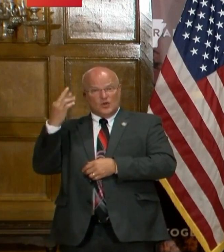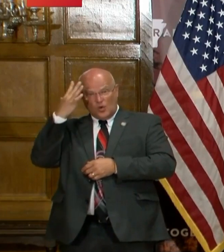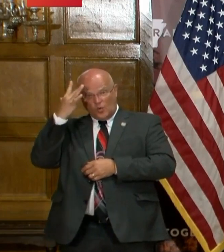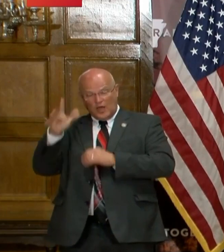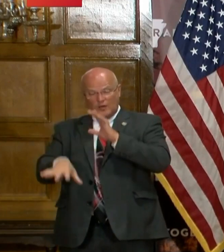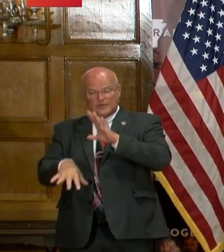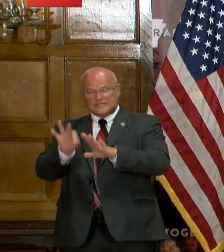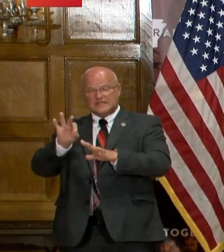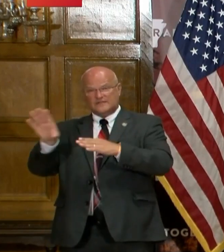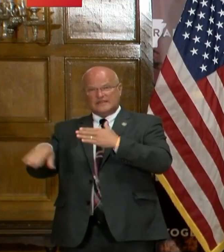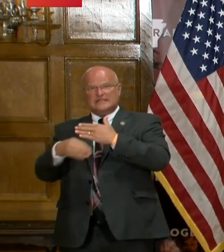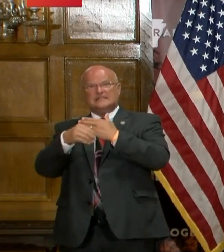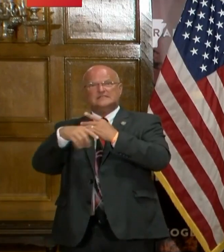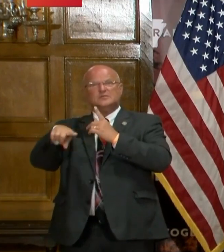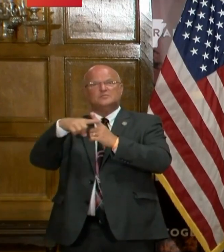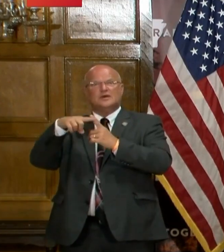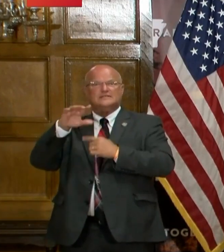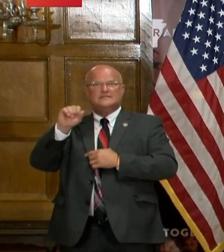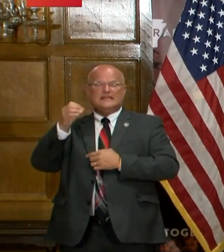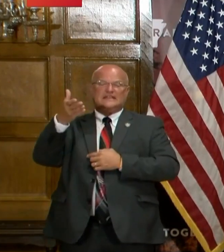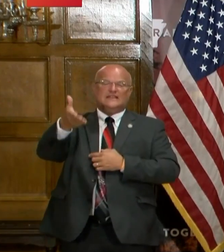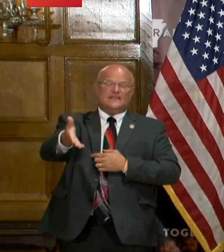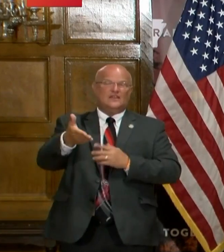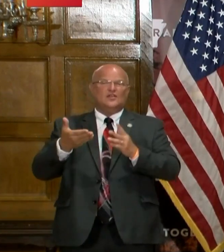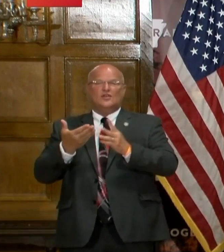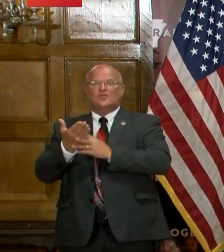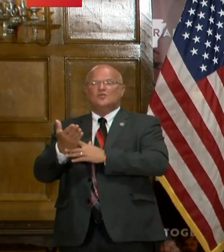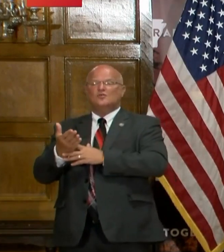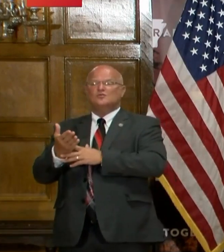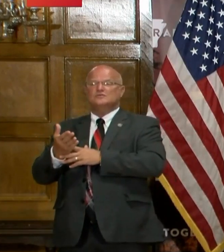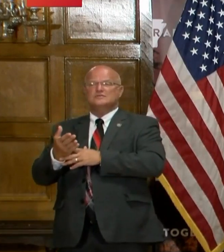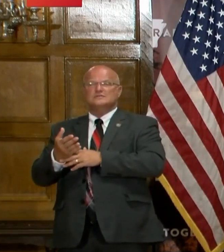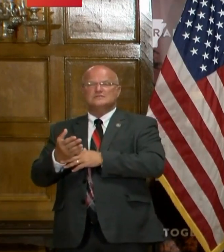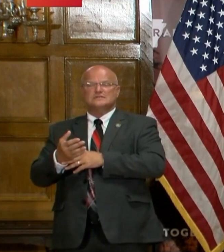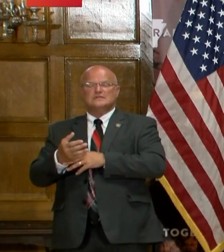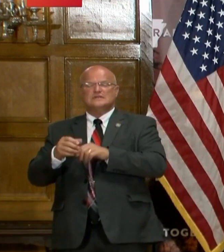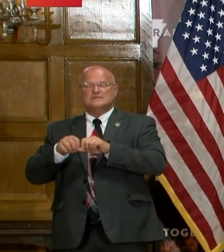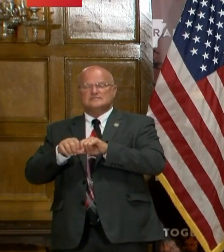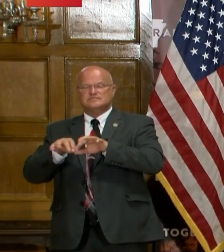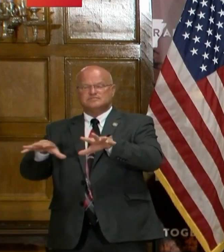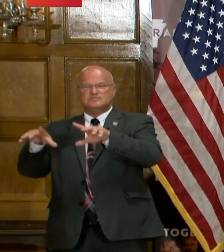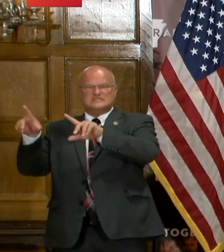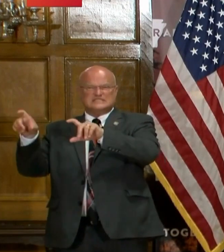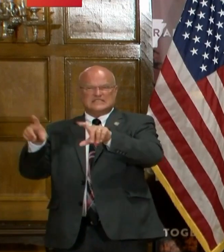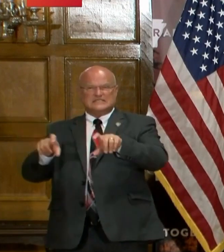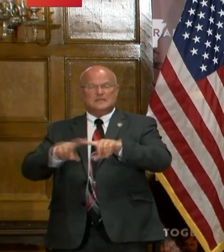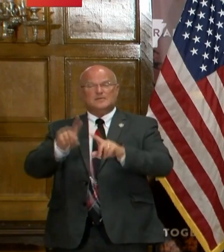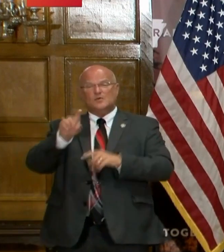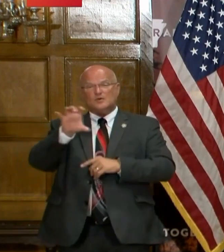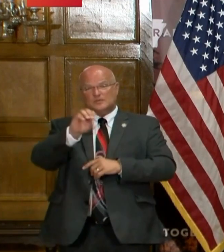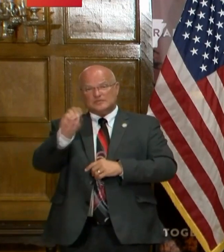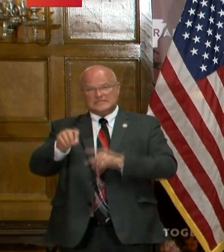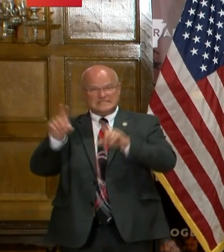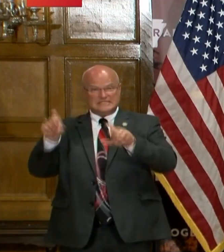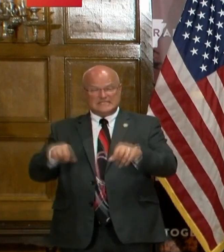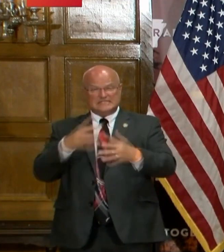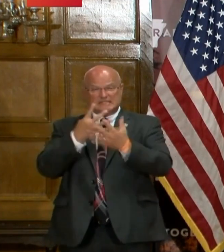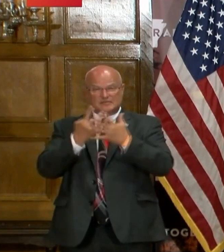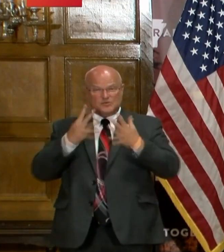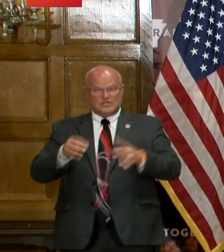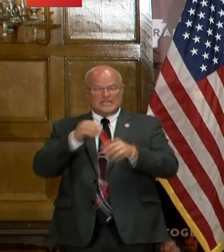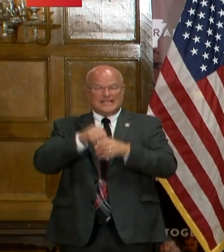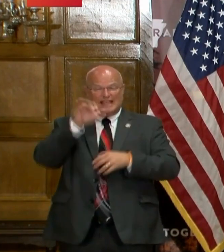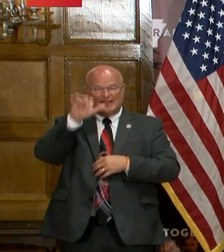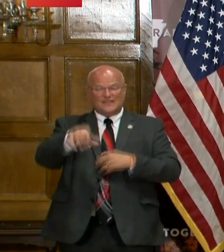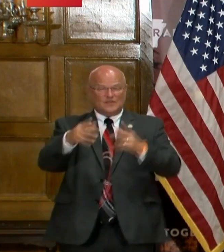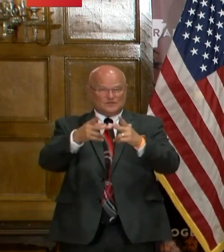cases there through, we call it mass testing, but it is 100% testing of the inmates in those facilities. So we have